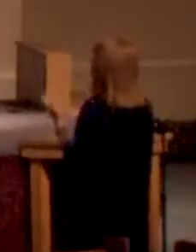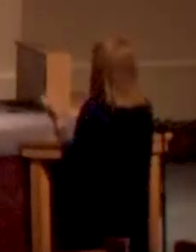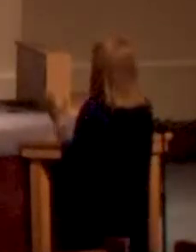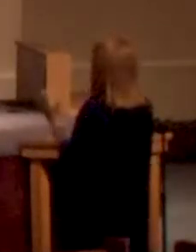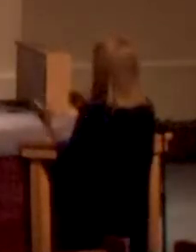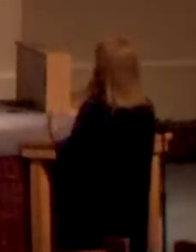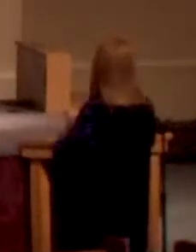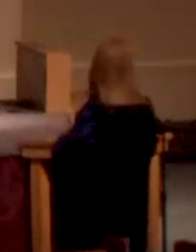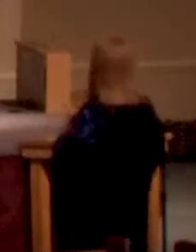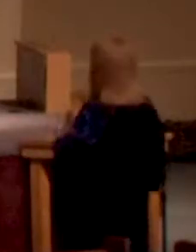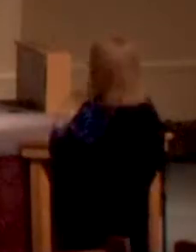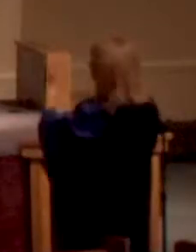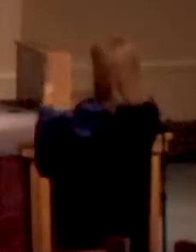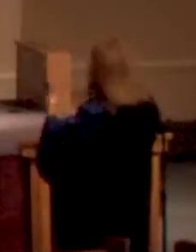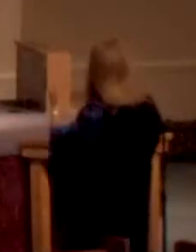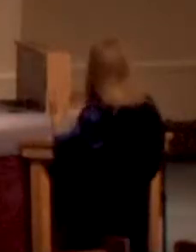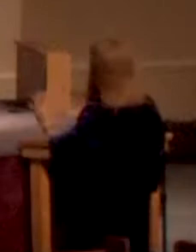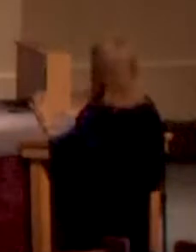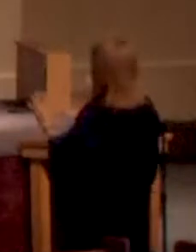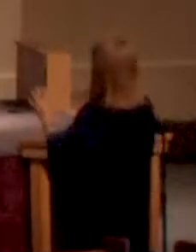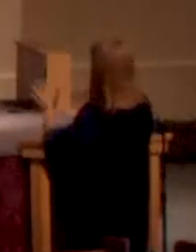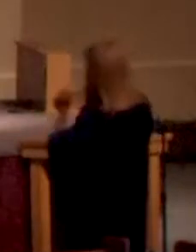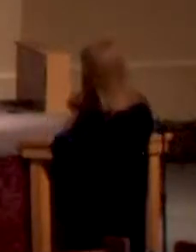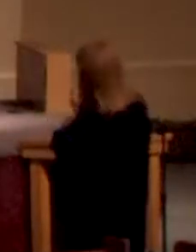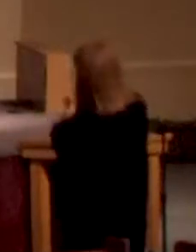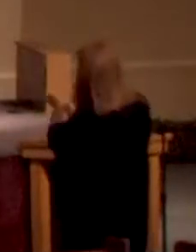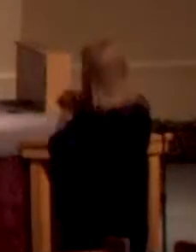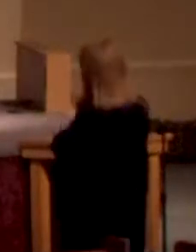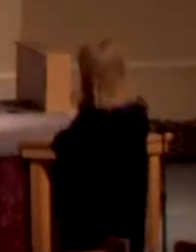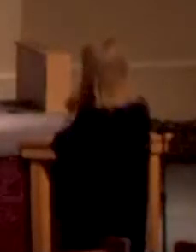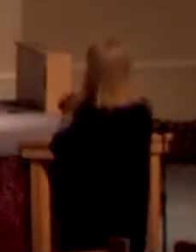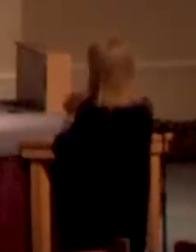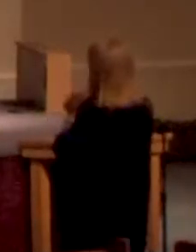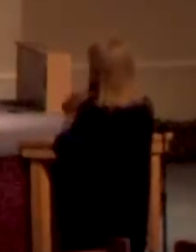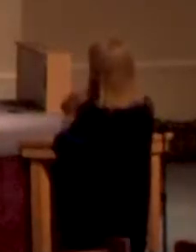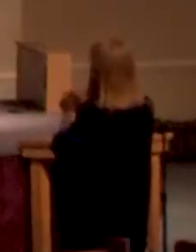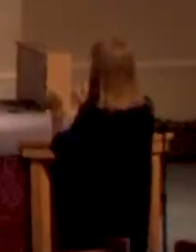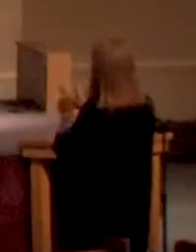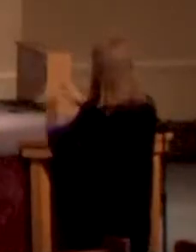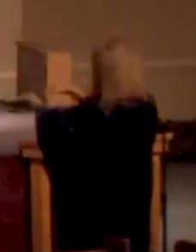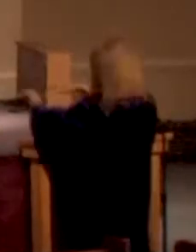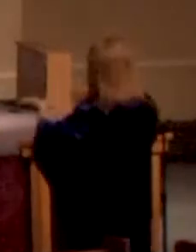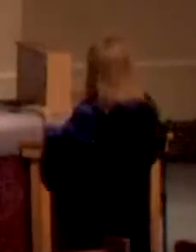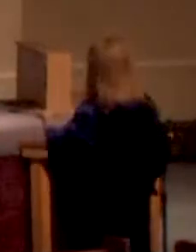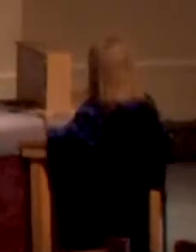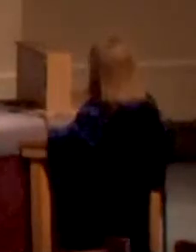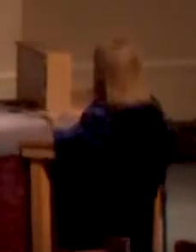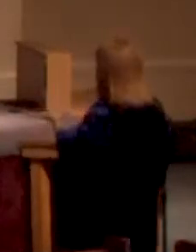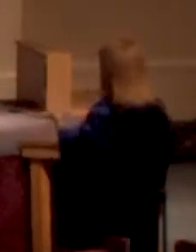Our joy is so great when we're able to come together and gather as your body and to